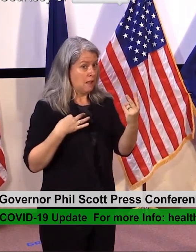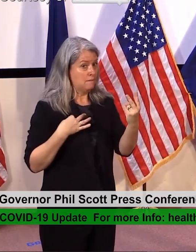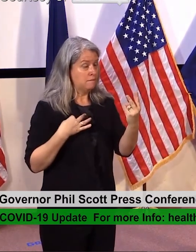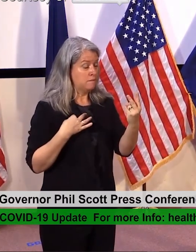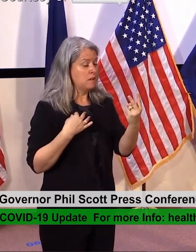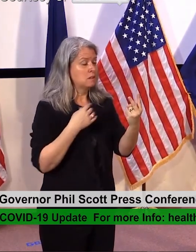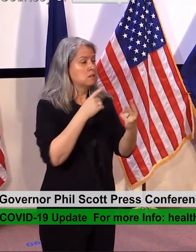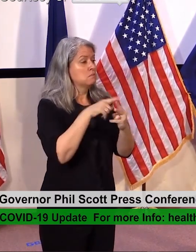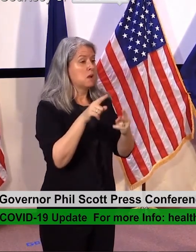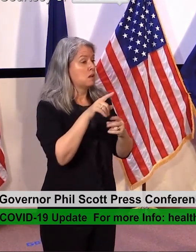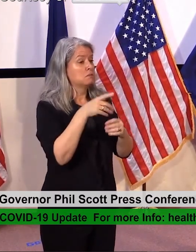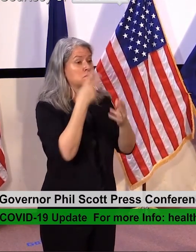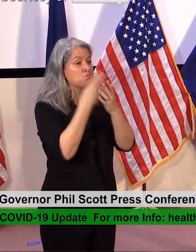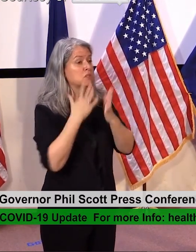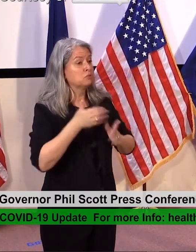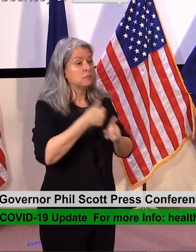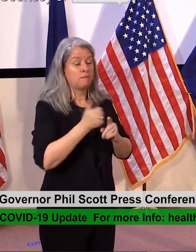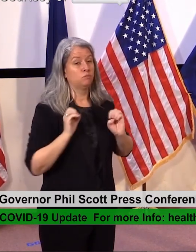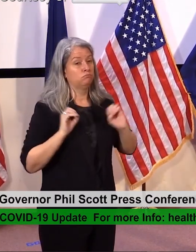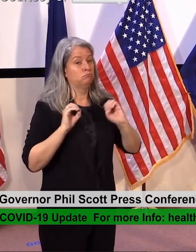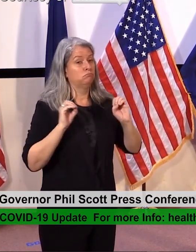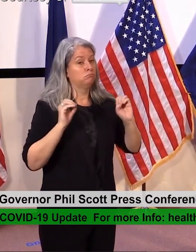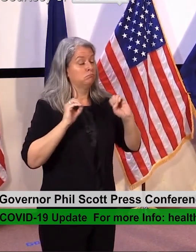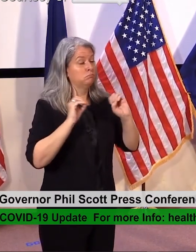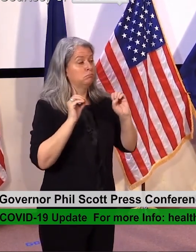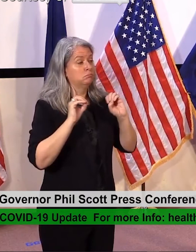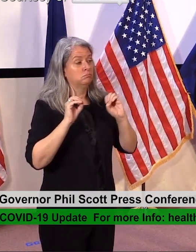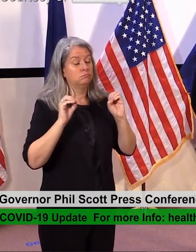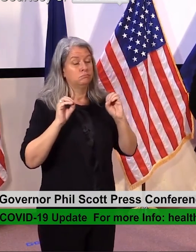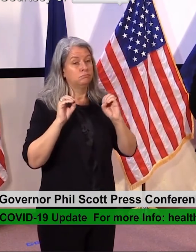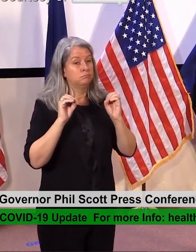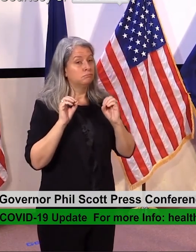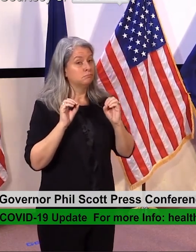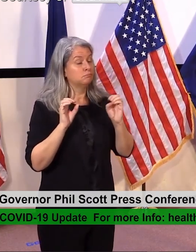of today, so no, the answer is no. There is no COVID-19